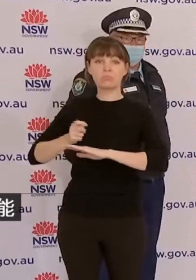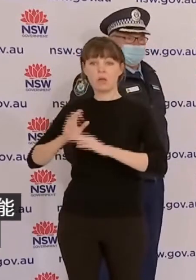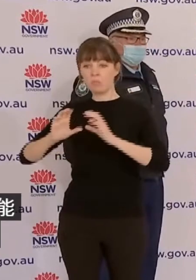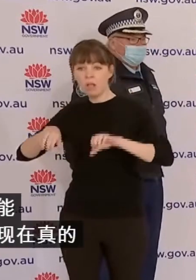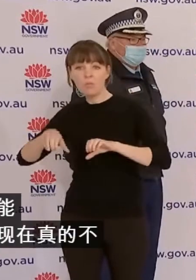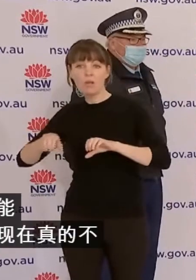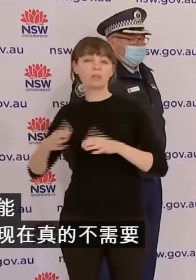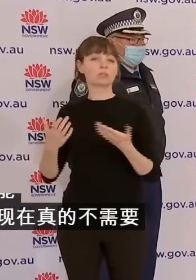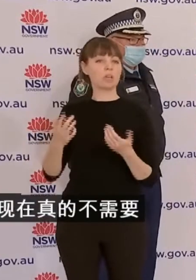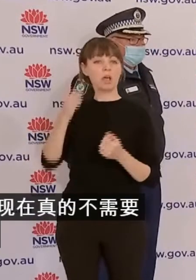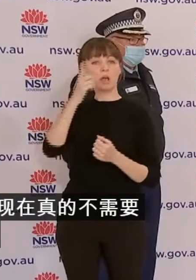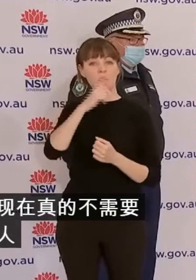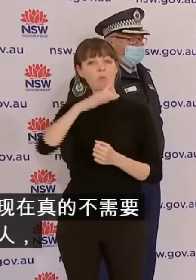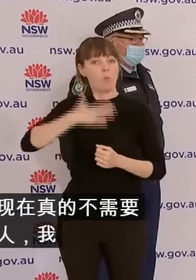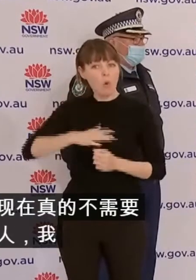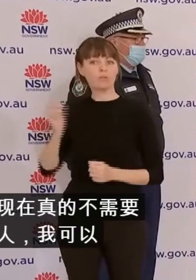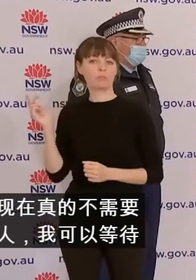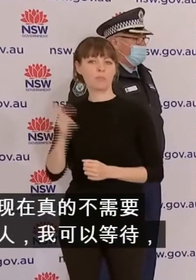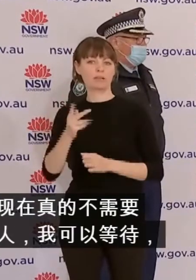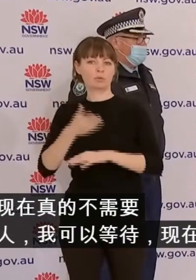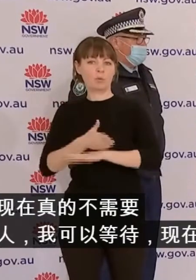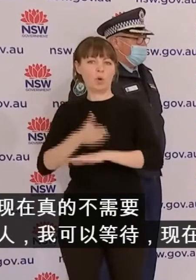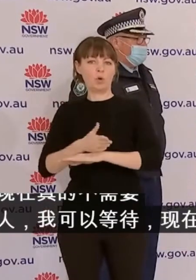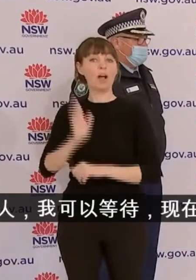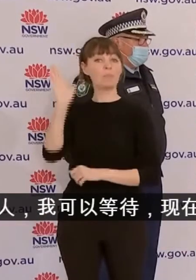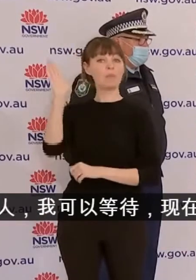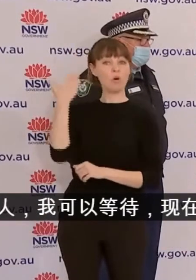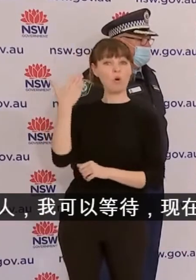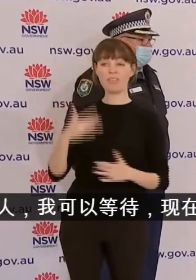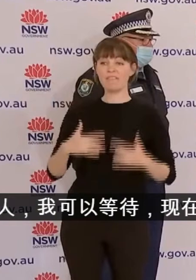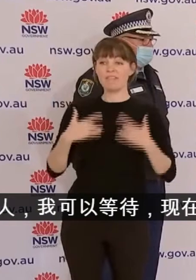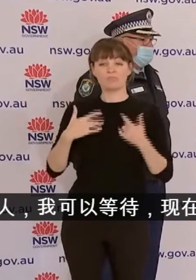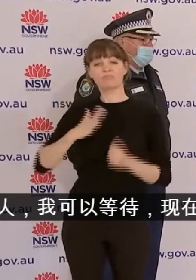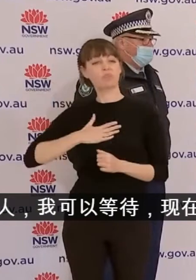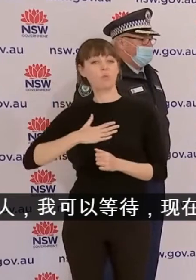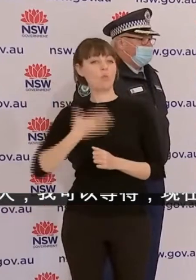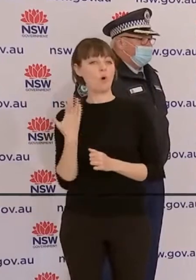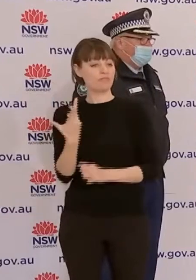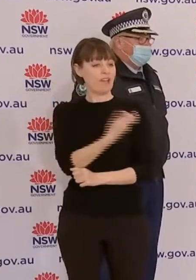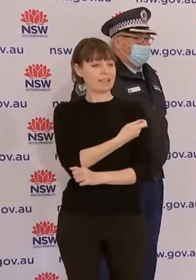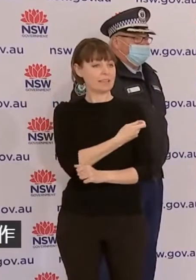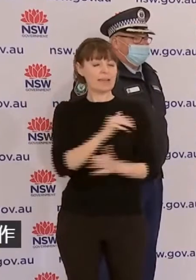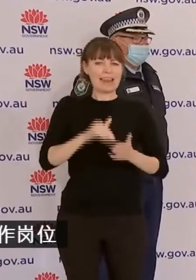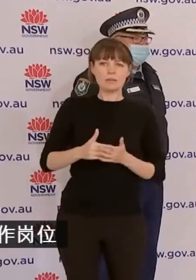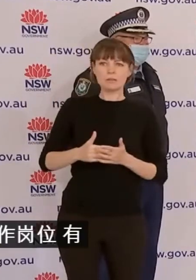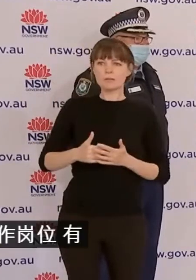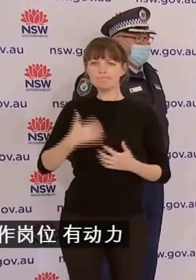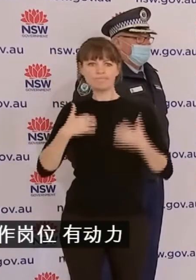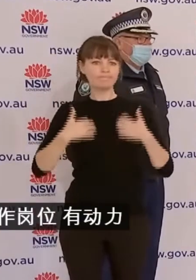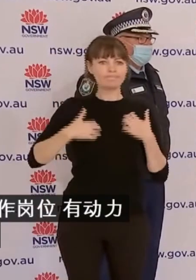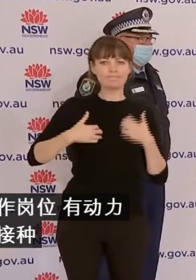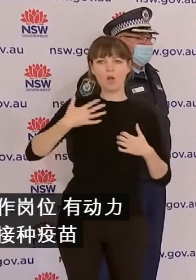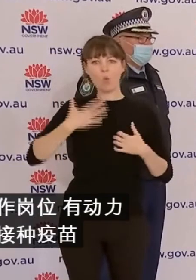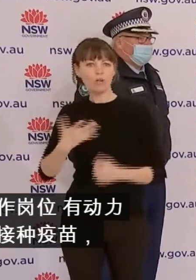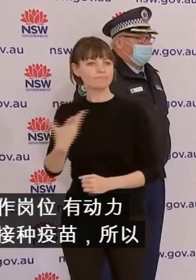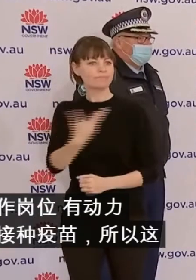thought, oh, I don't really need to get vaccinated now, I can wait, are now seeing are incentivised. If it means getting back to work, people are incentivised to come